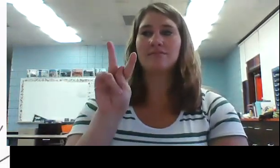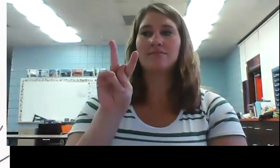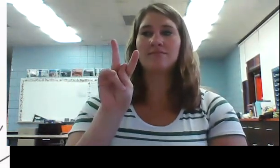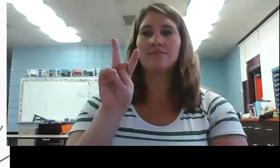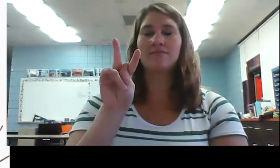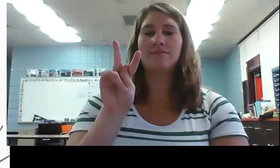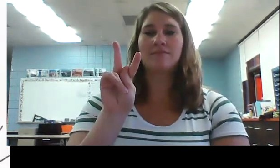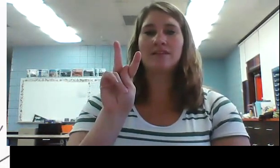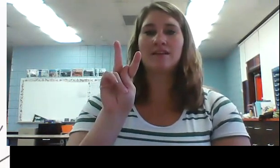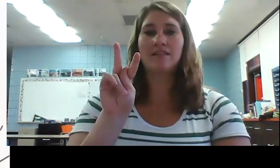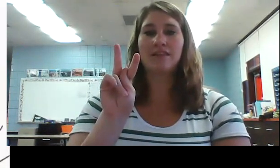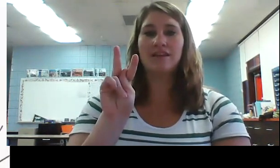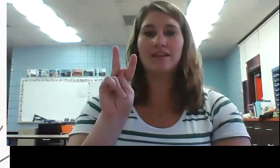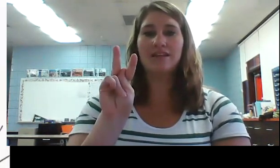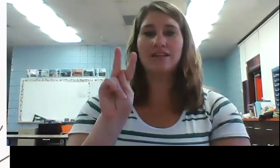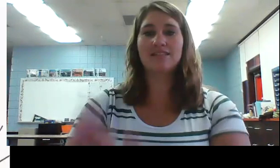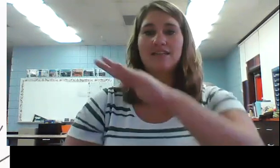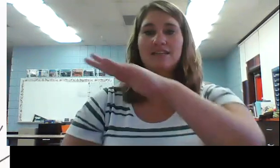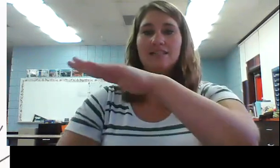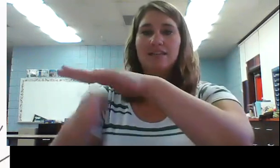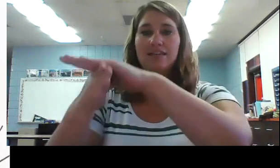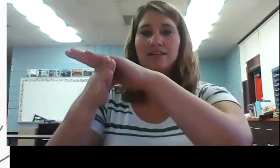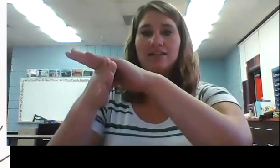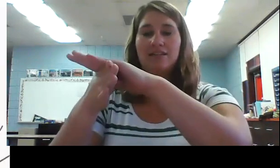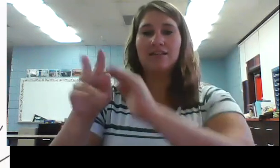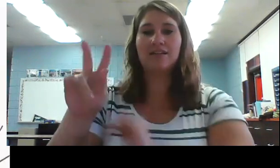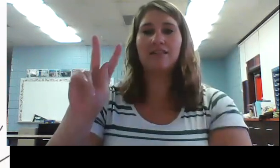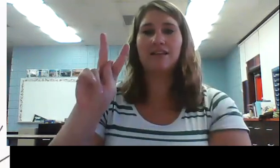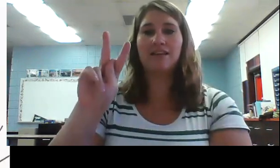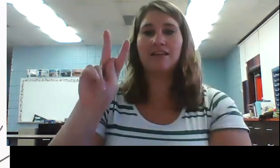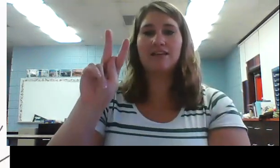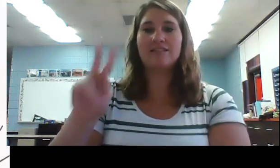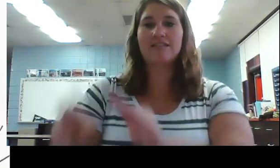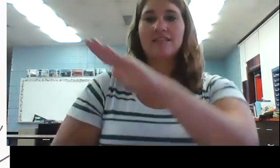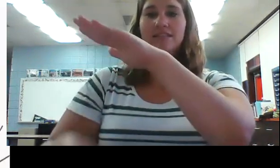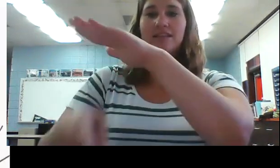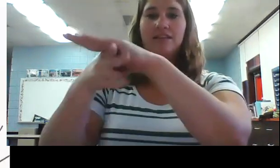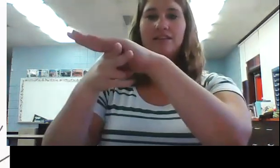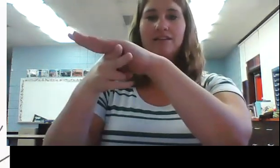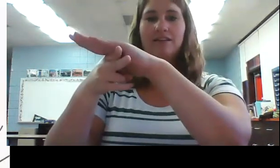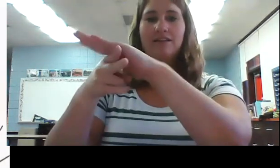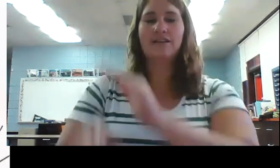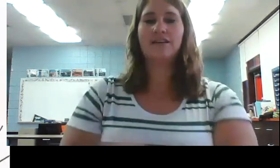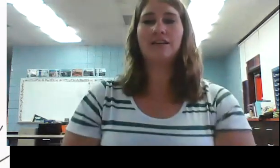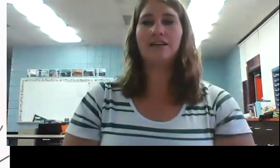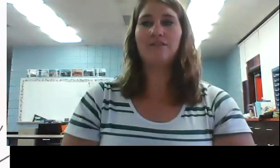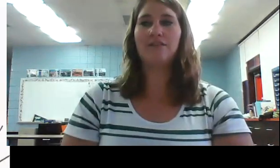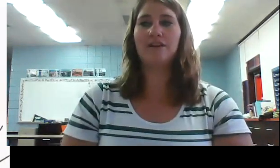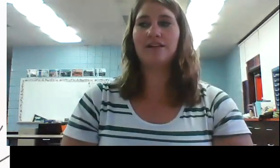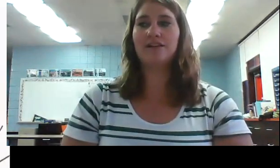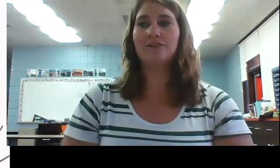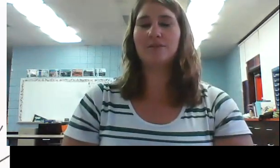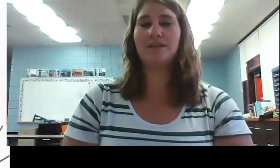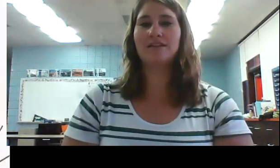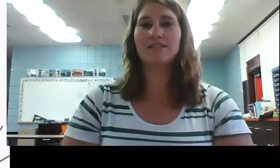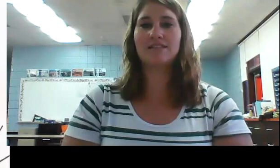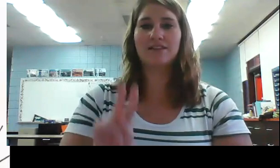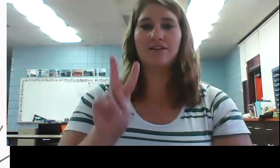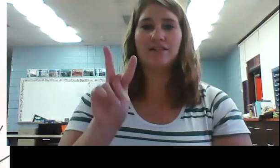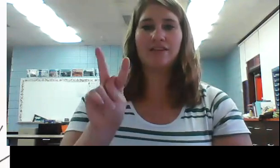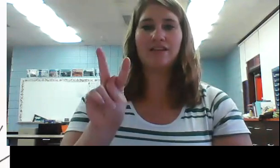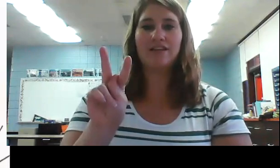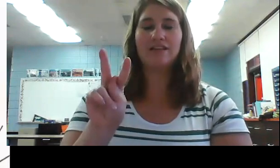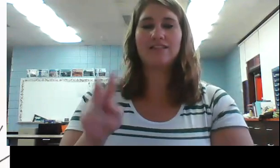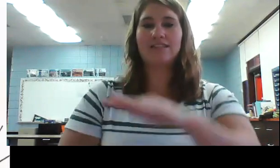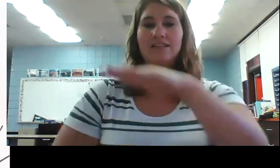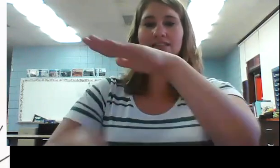K. The K says, the K says, every letter makes a